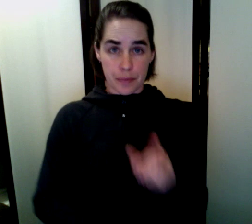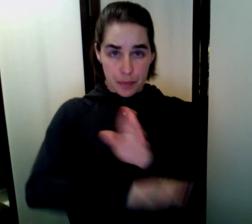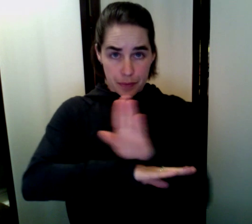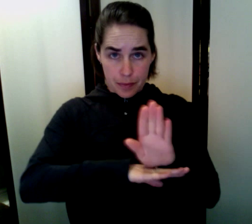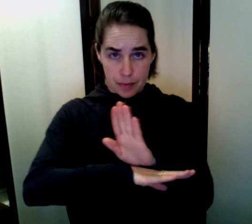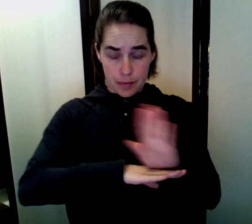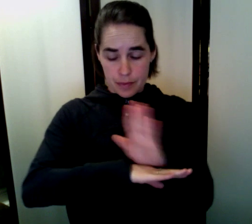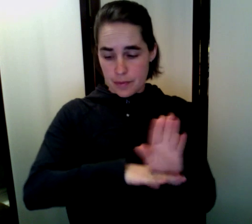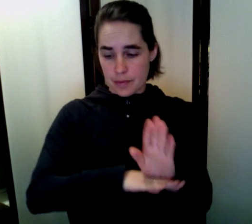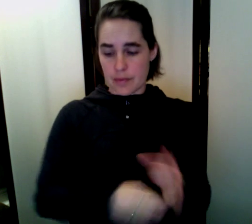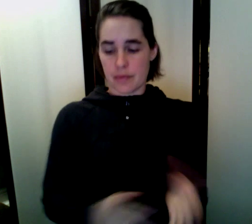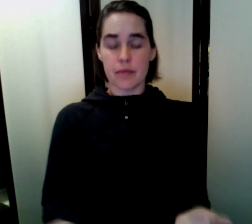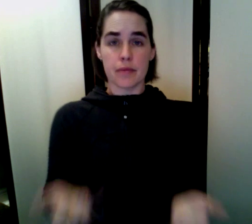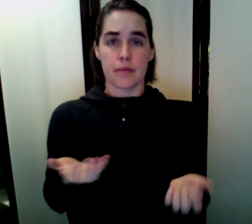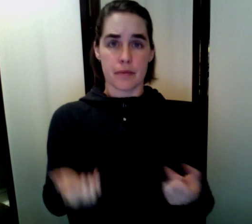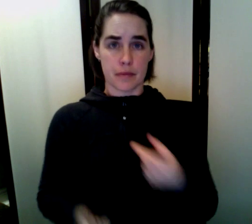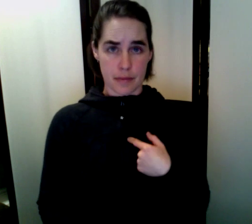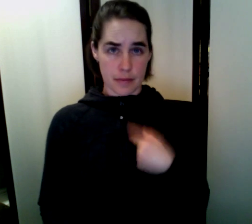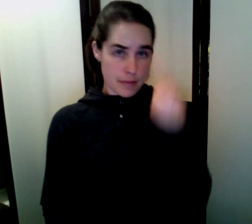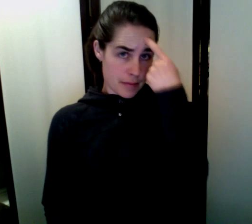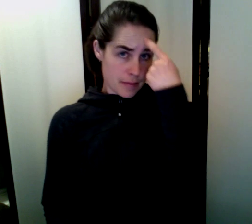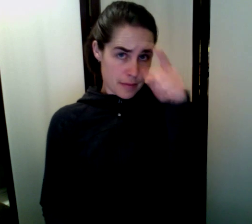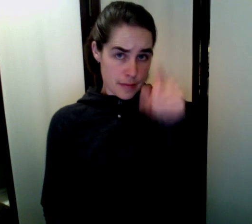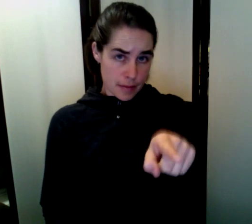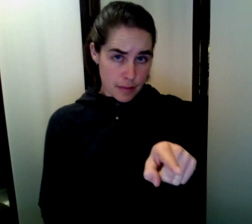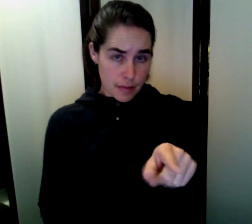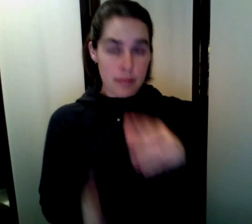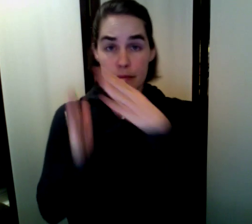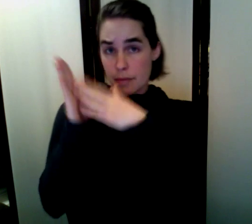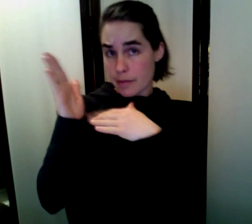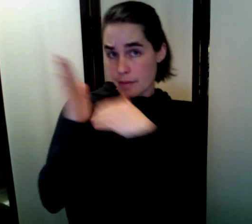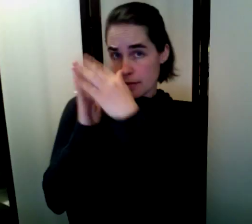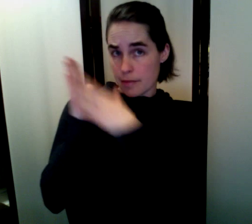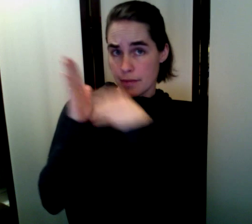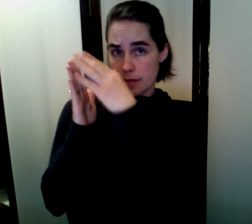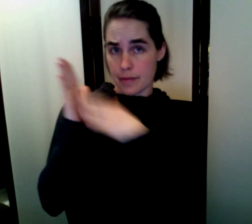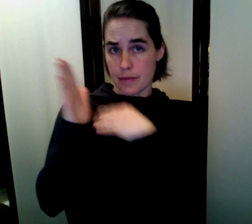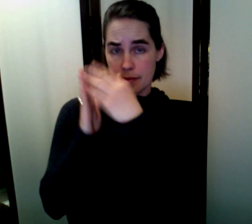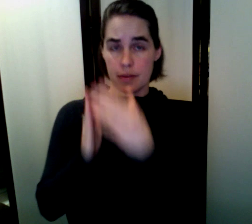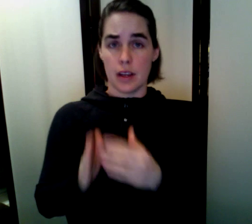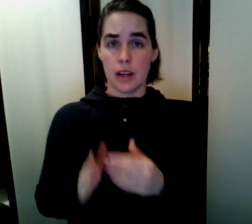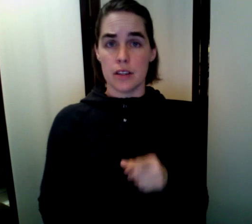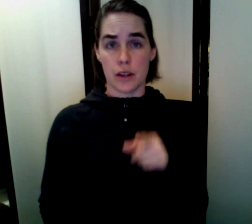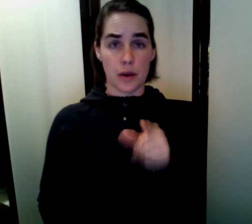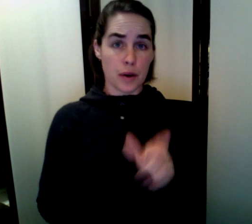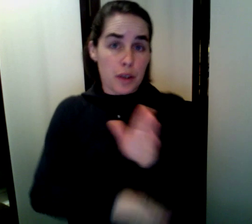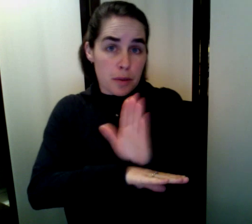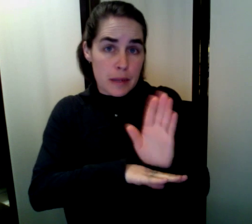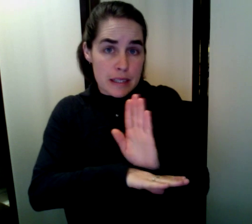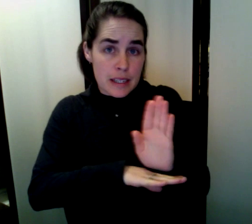you busy?